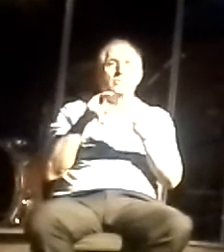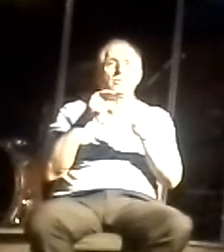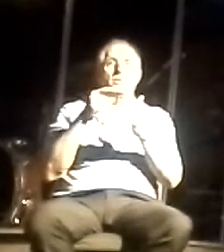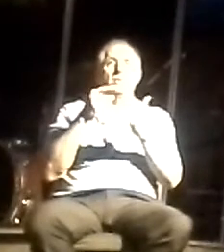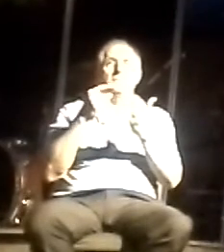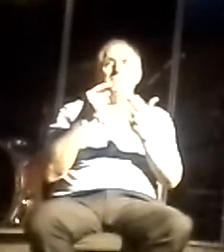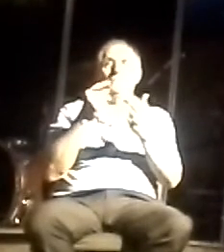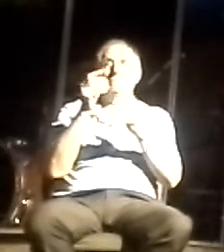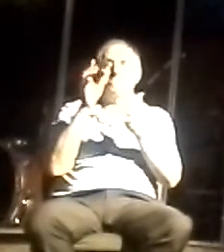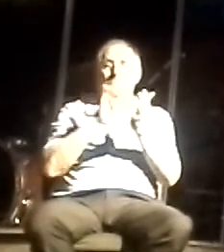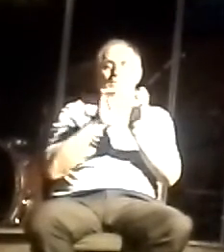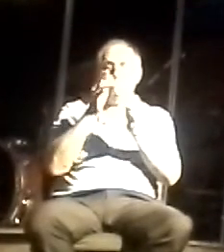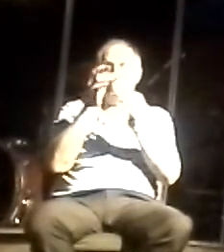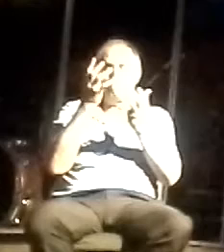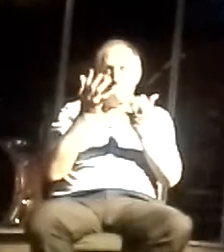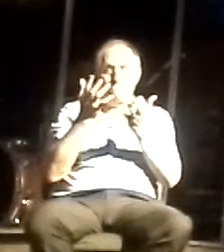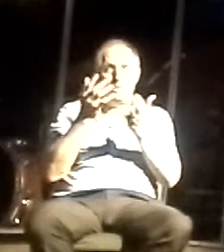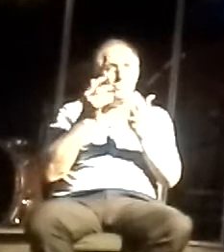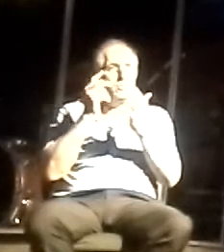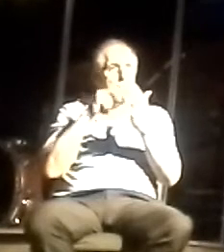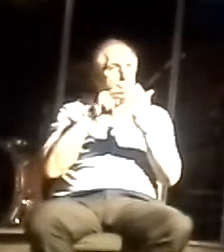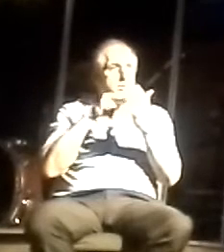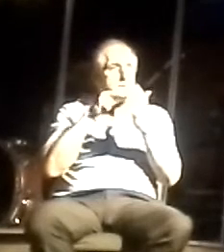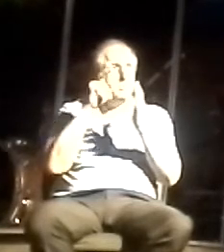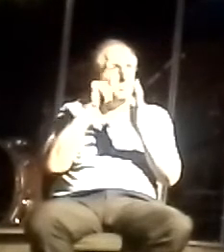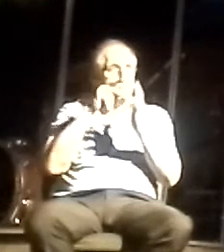my life. I'm going to read through the book of Proverbs this week.